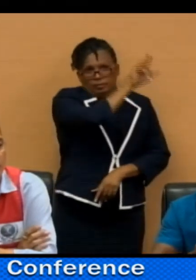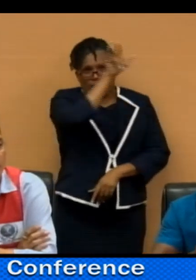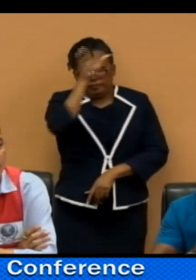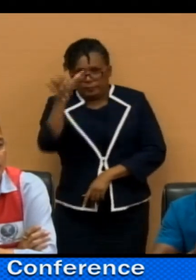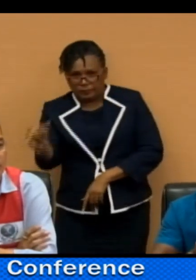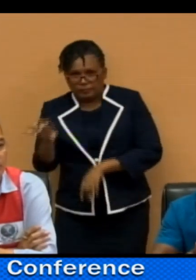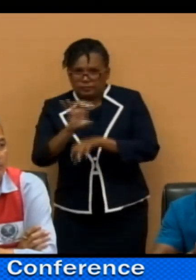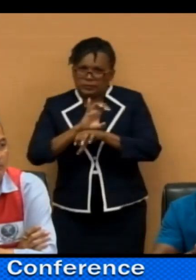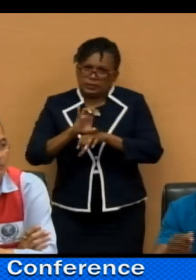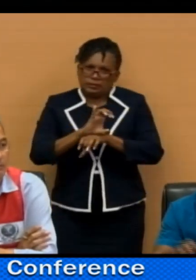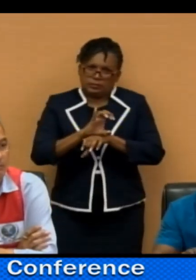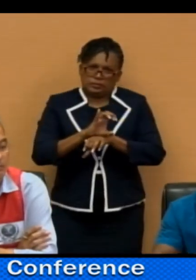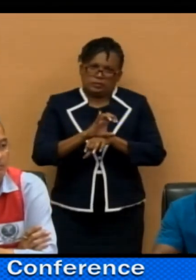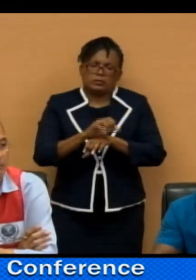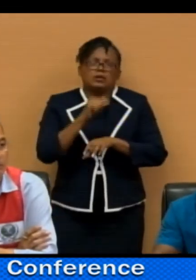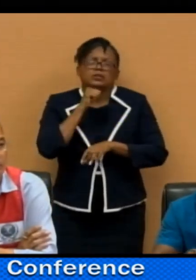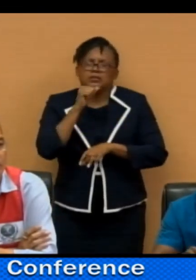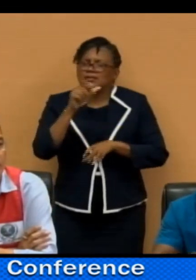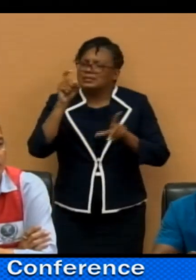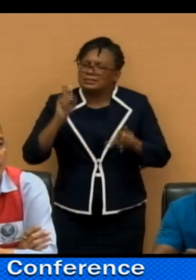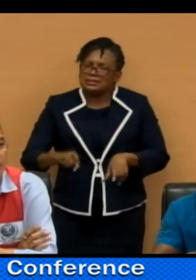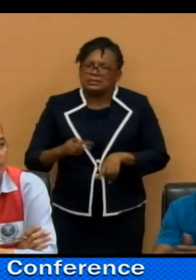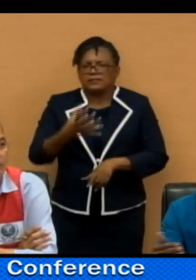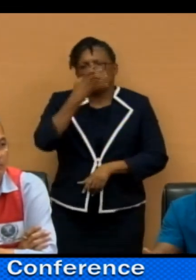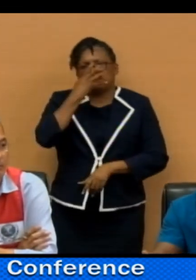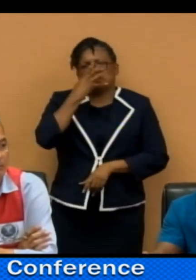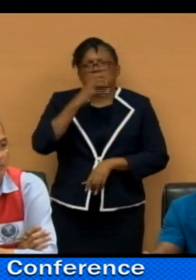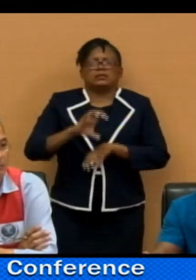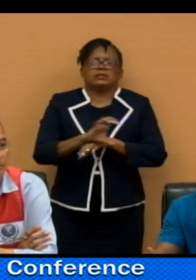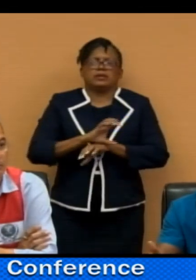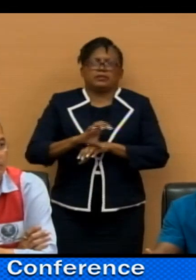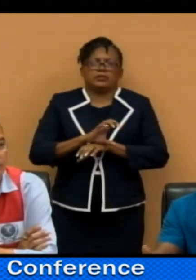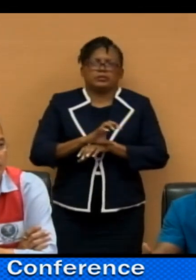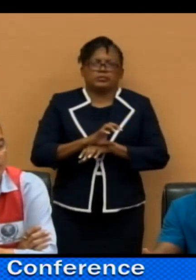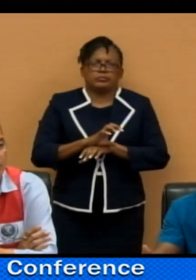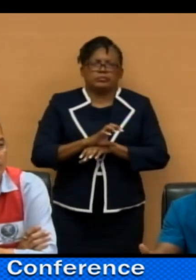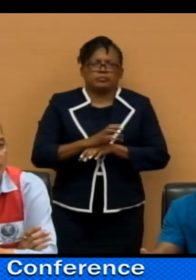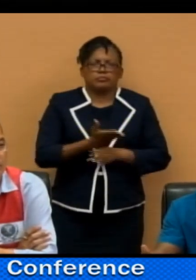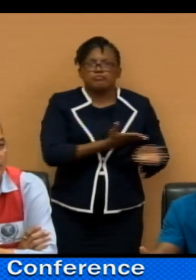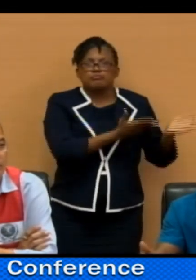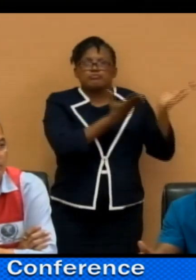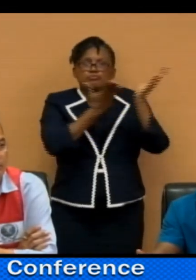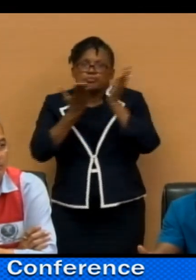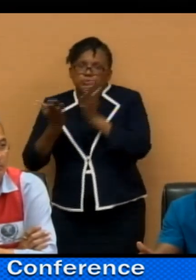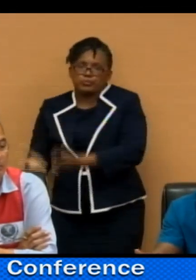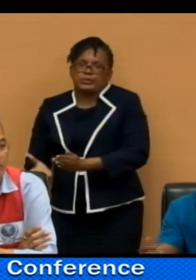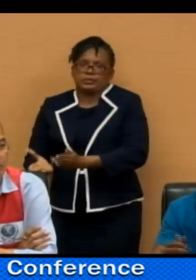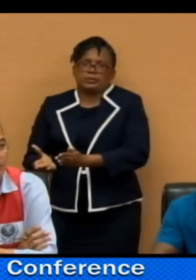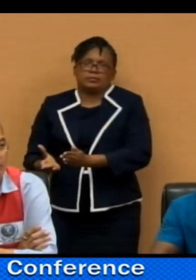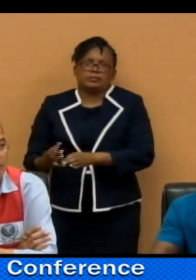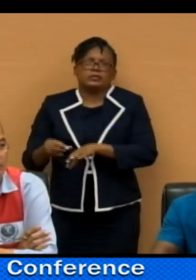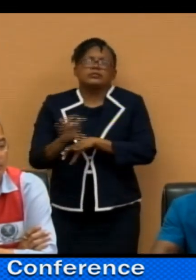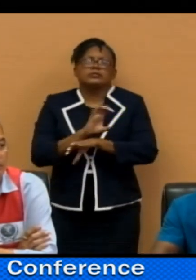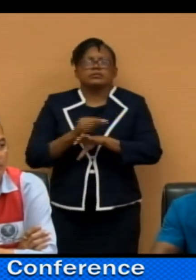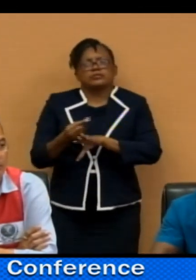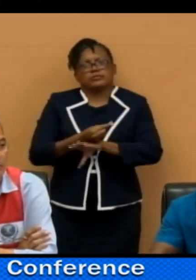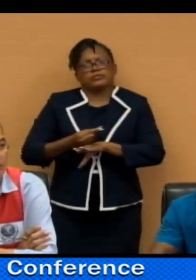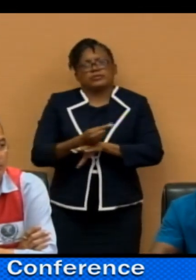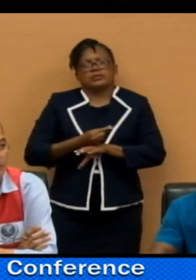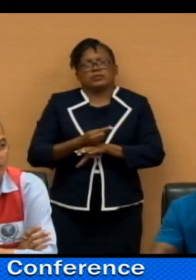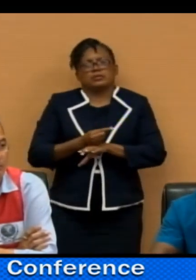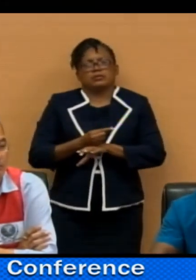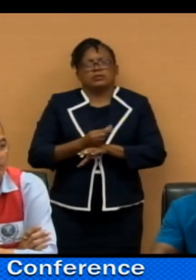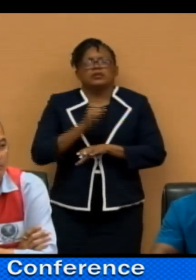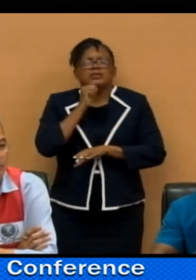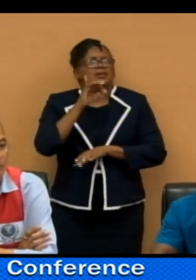need for the ventilator on the island, because hopefully they're going to get to the mainland long before the need actually arises for mechanical